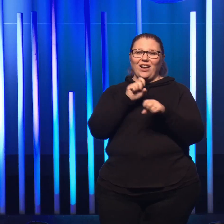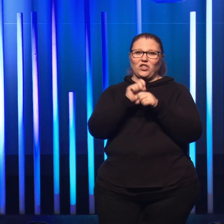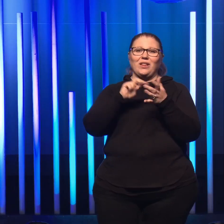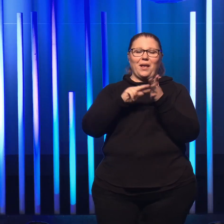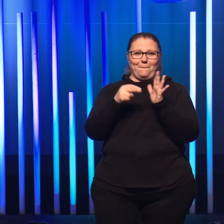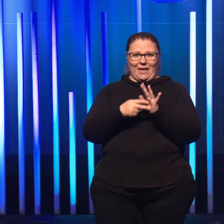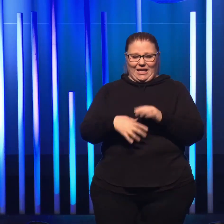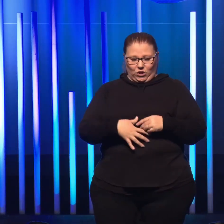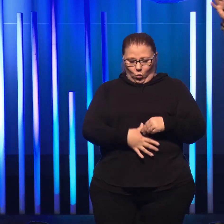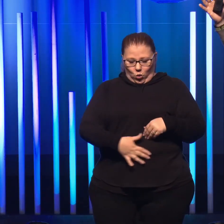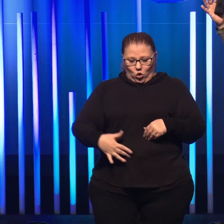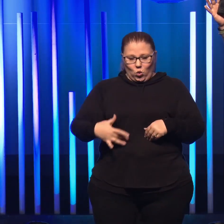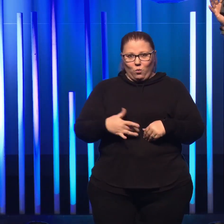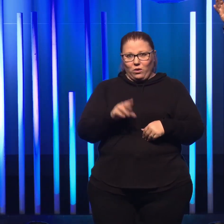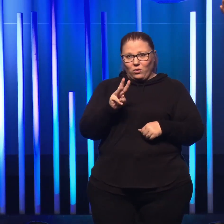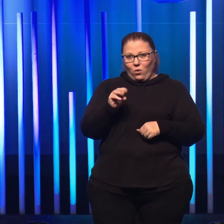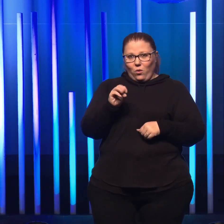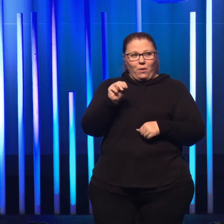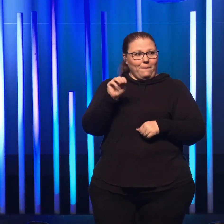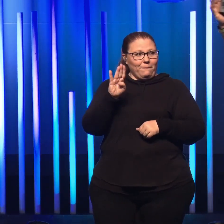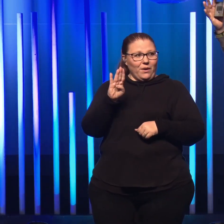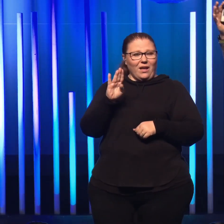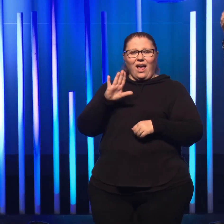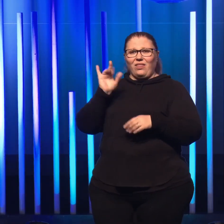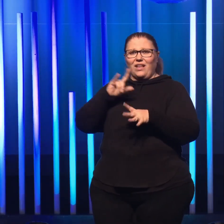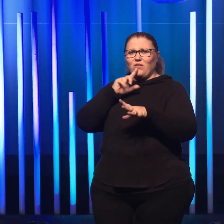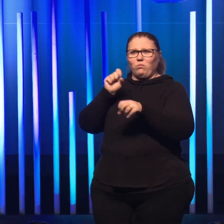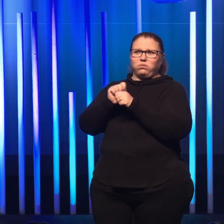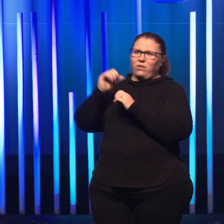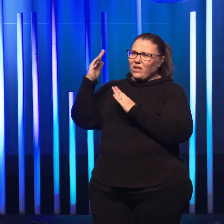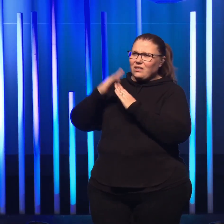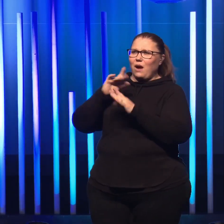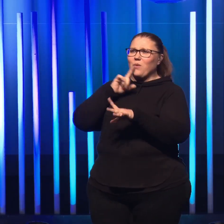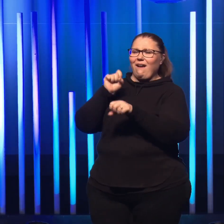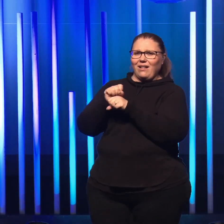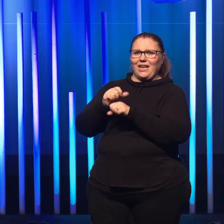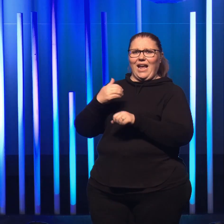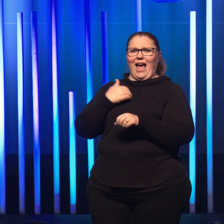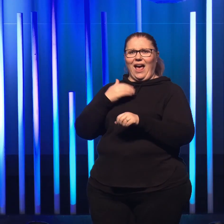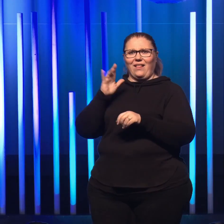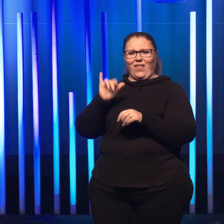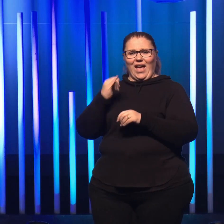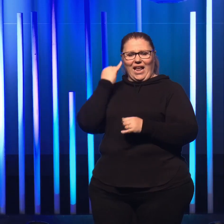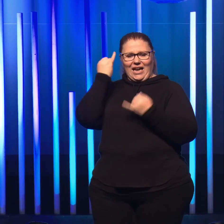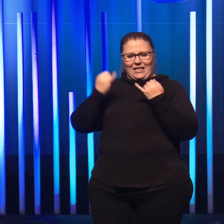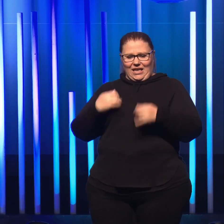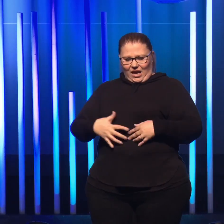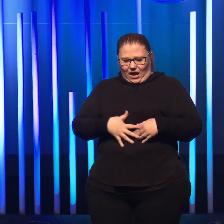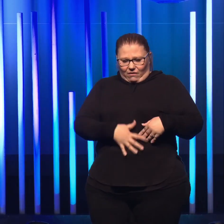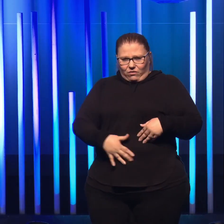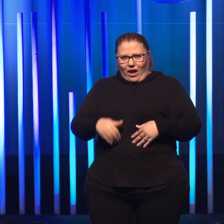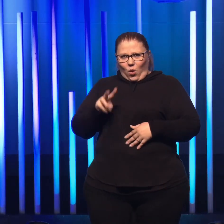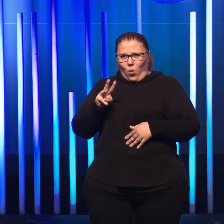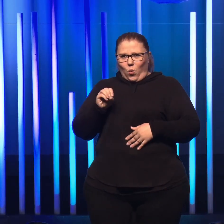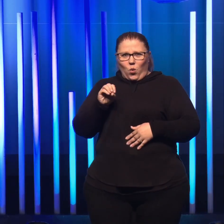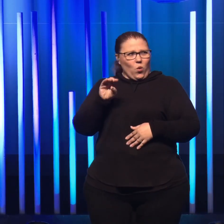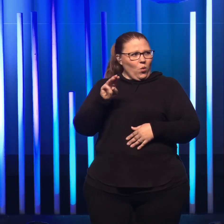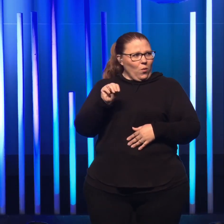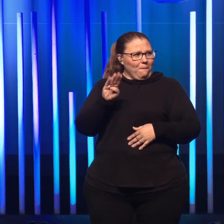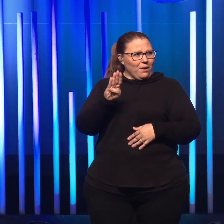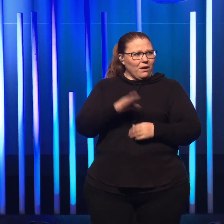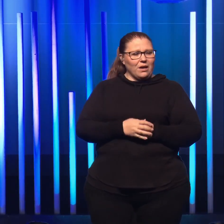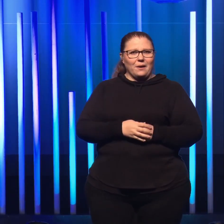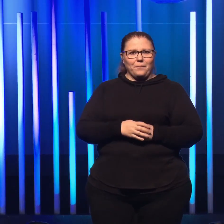words to describe the ultimate spirit, the ultimate reality, had this connotation of wombishness. that